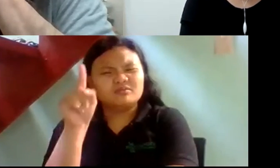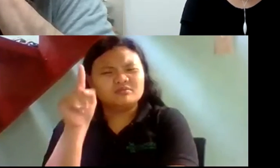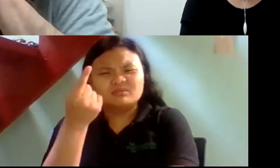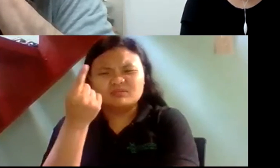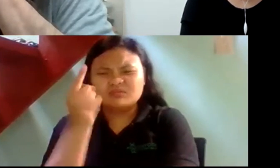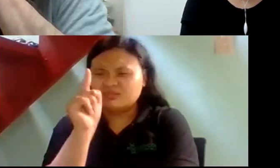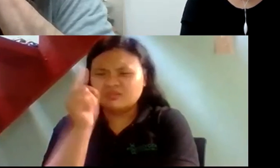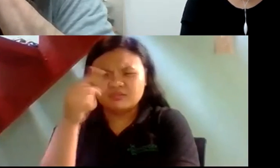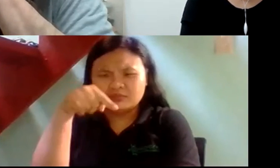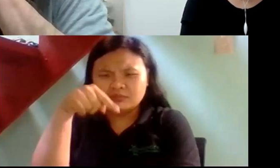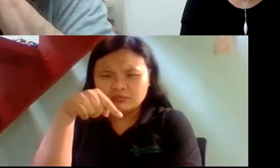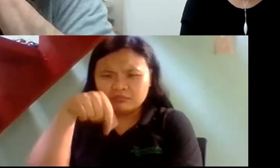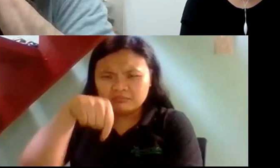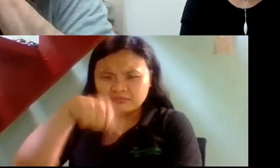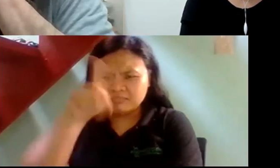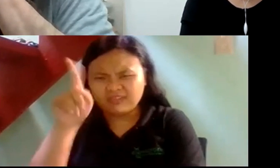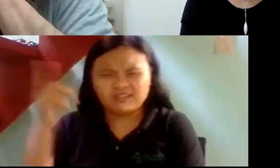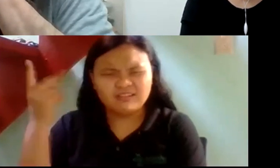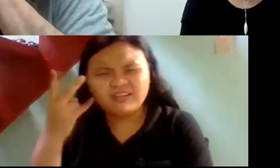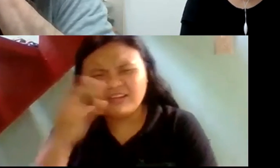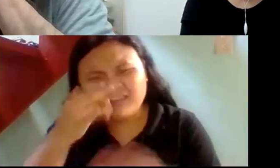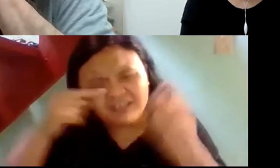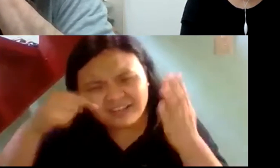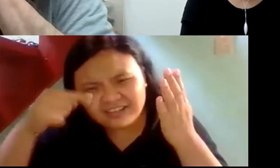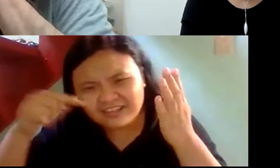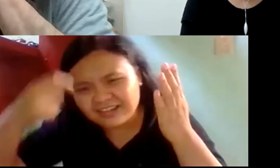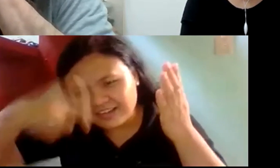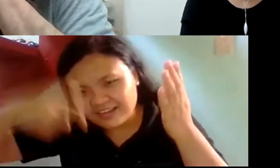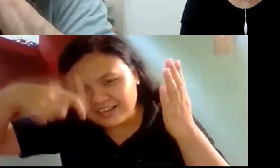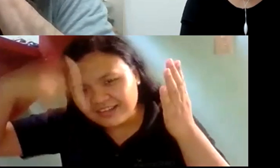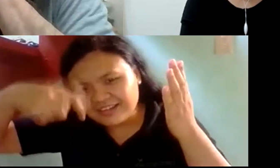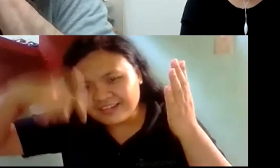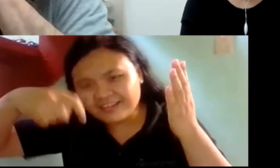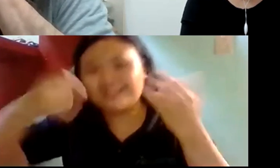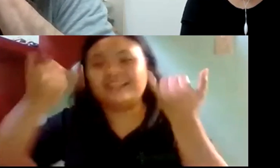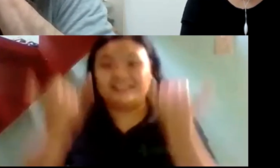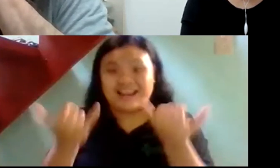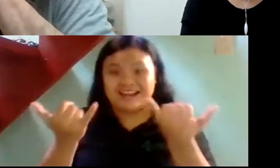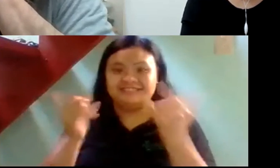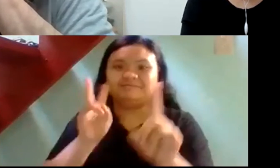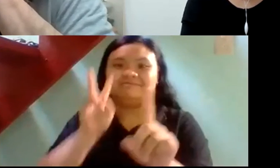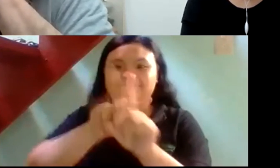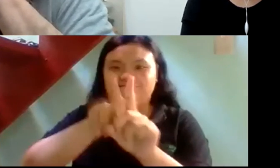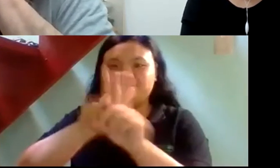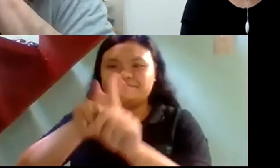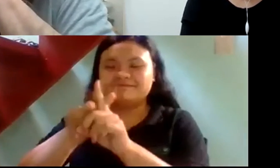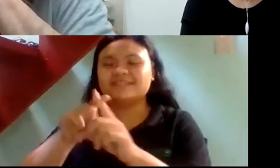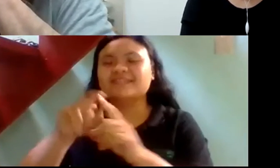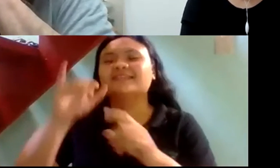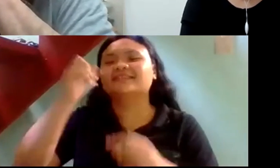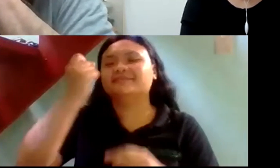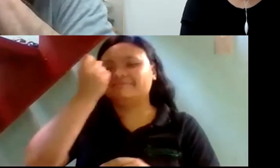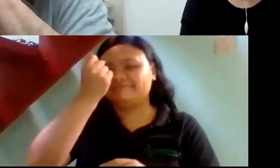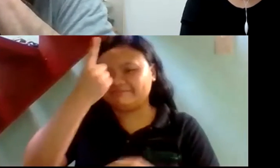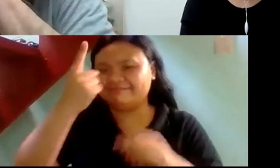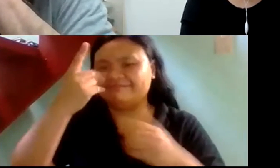Like, I'll just share our experience with Nat. I mean, checking out the book, how we're going to come up